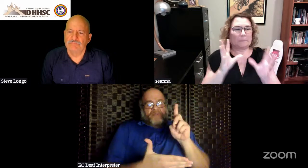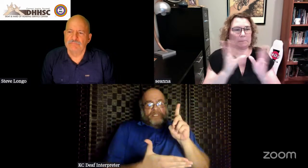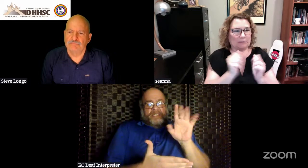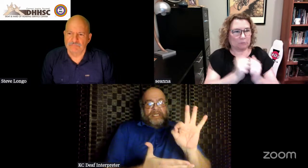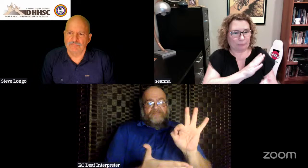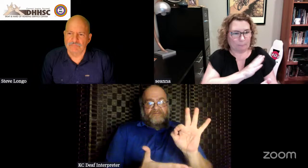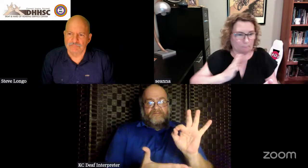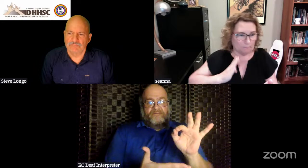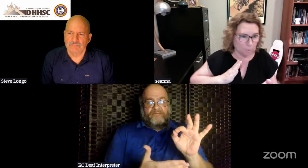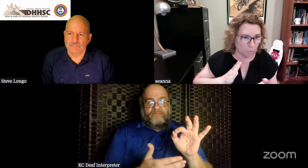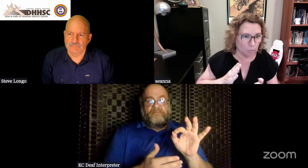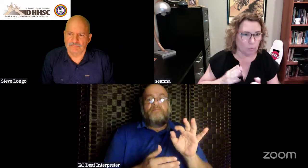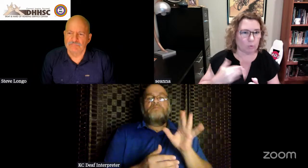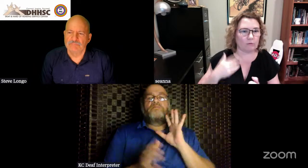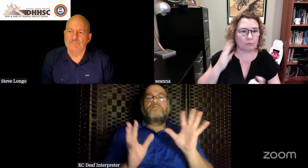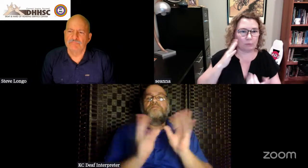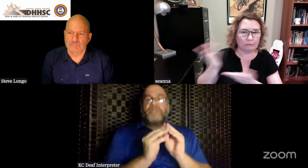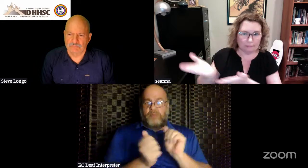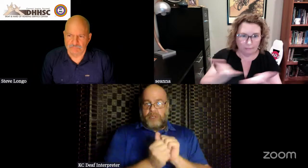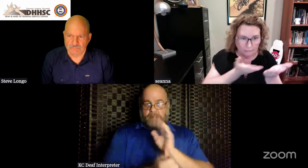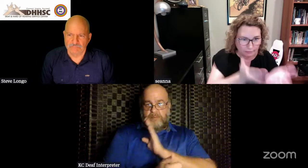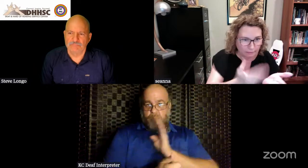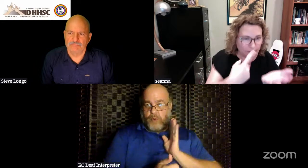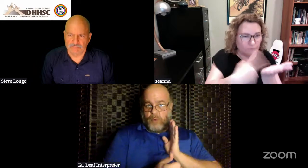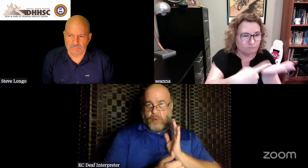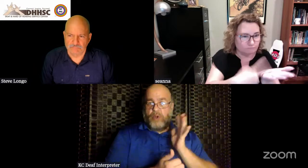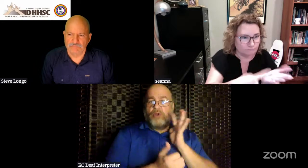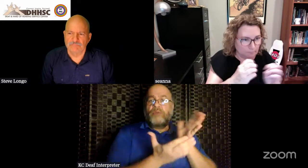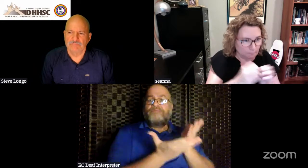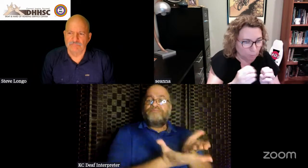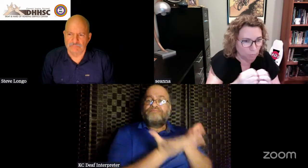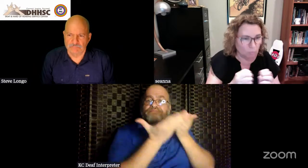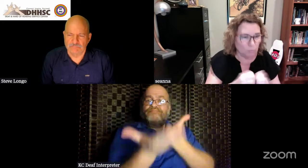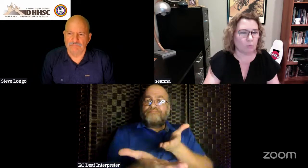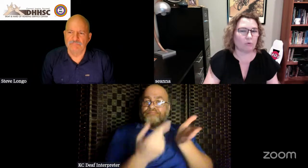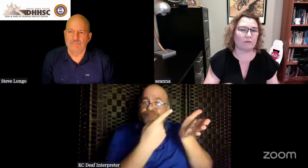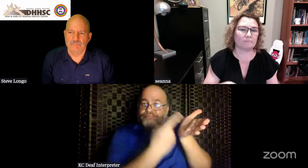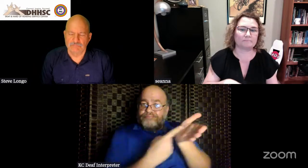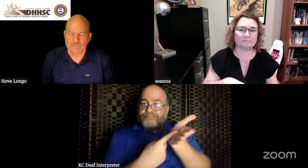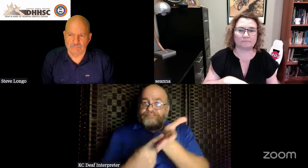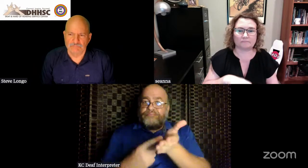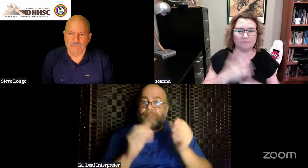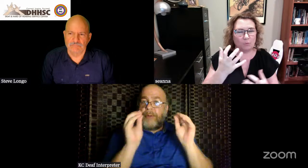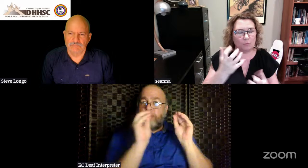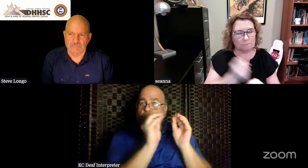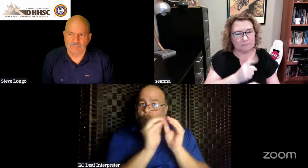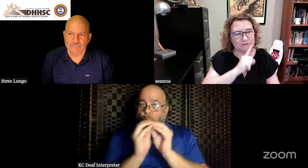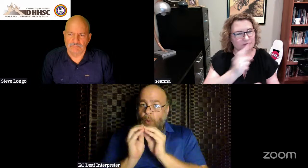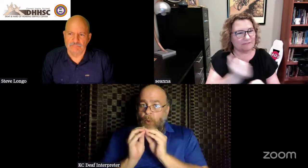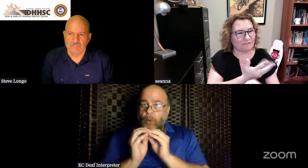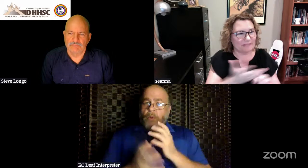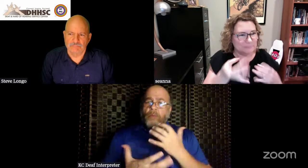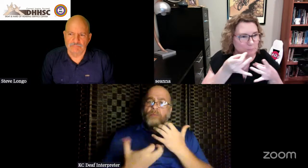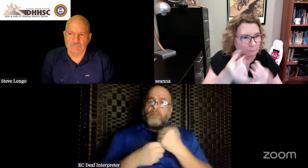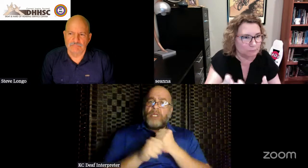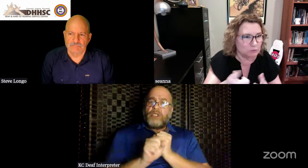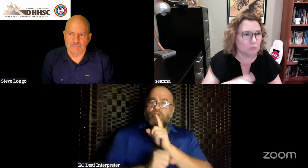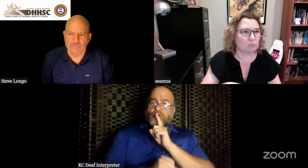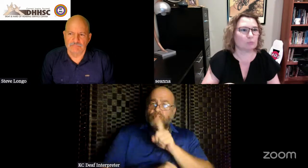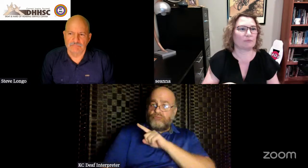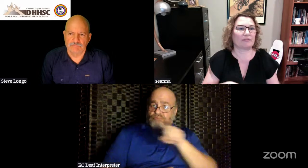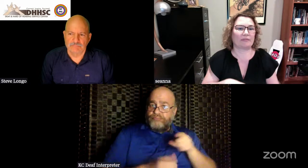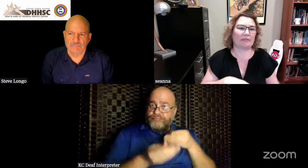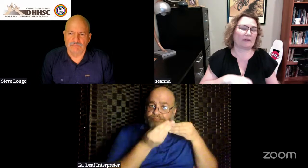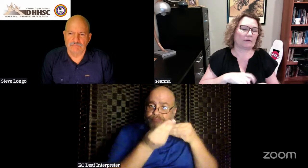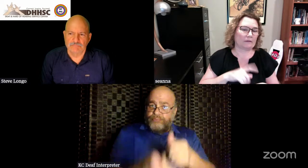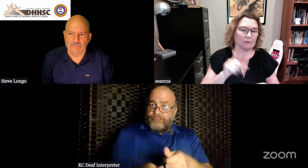scheduled regarding VDF. And the board is meeting to propose some various